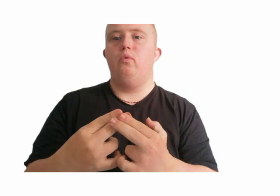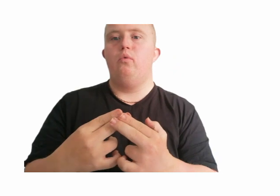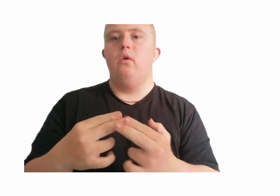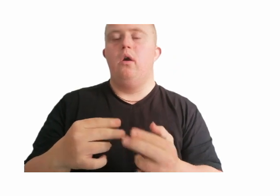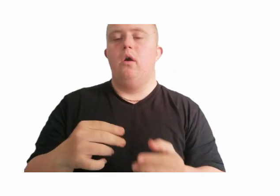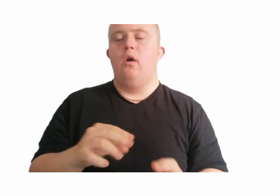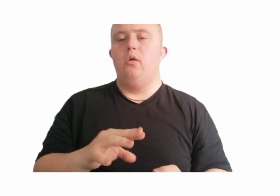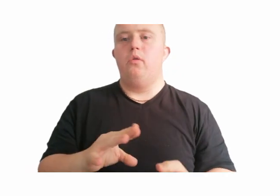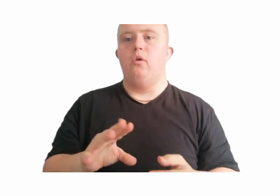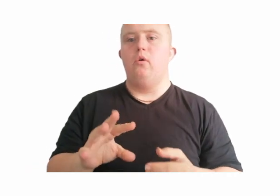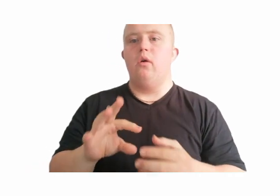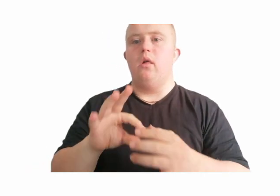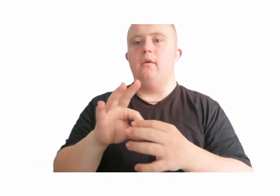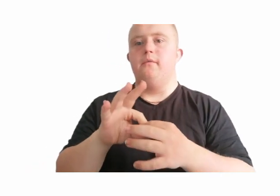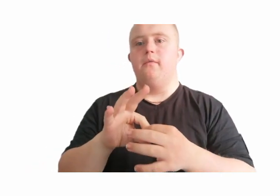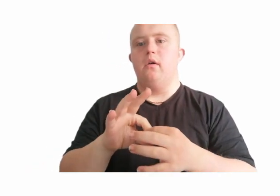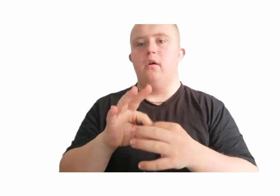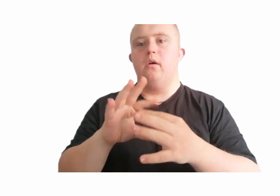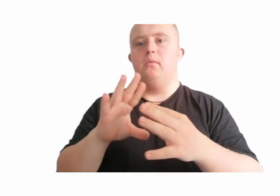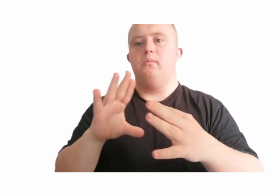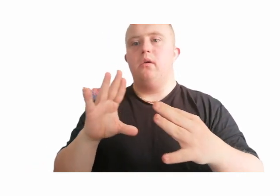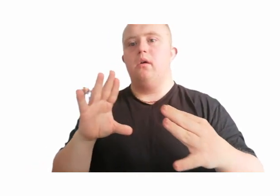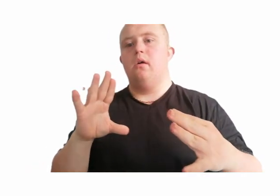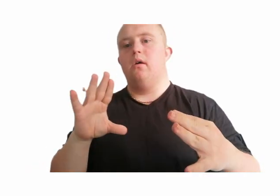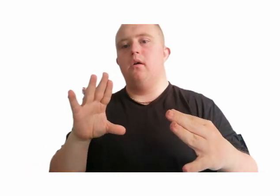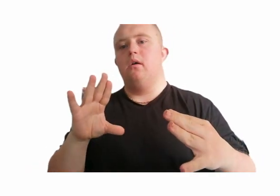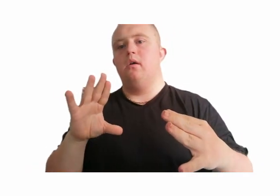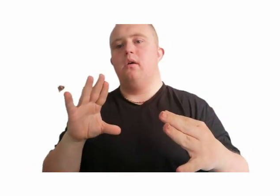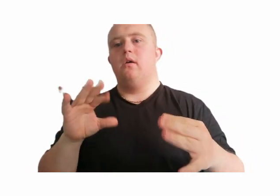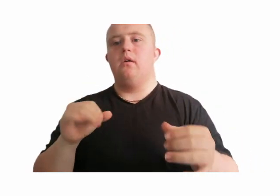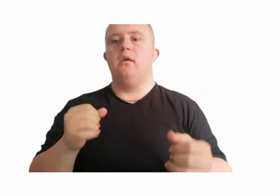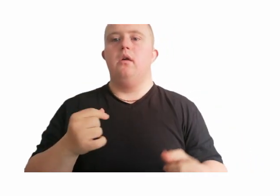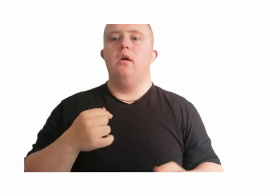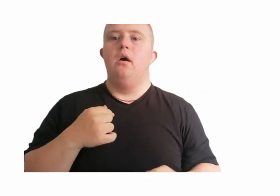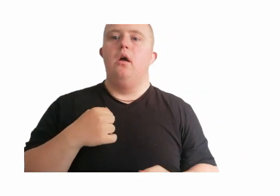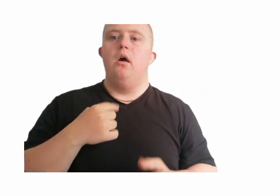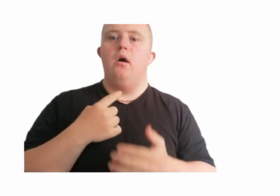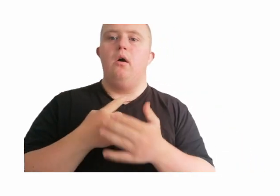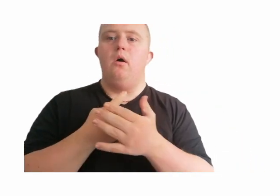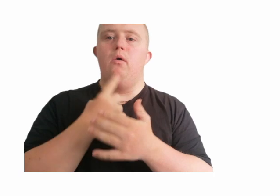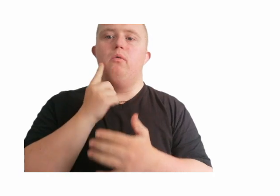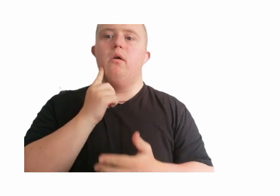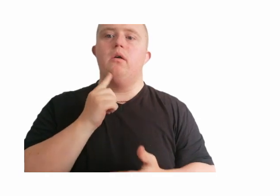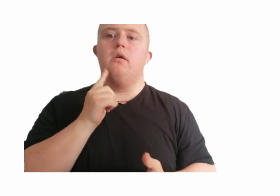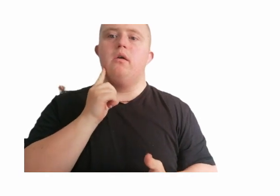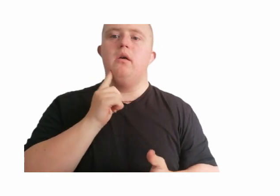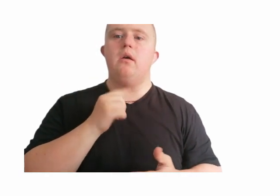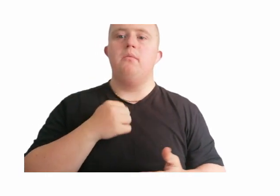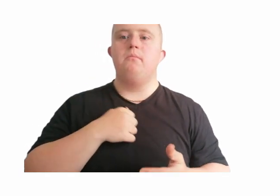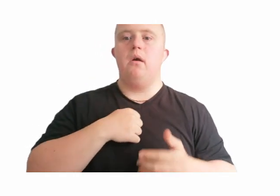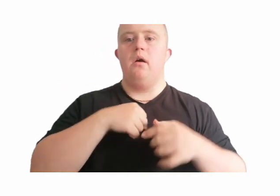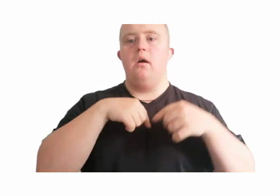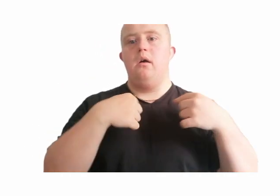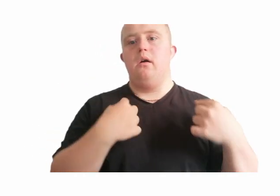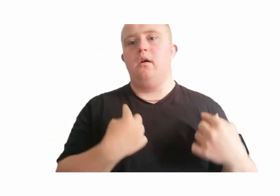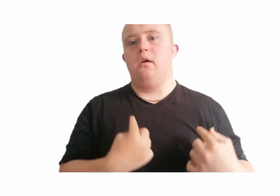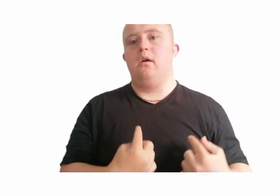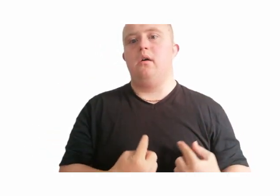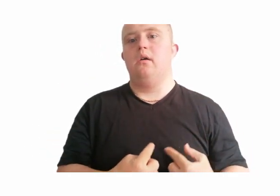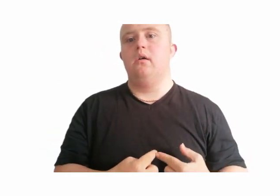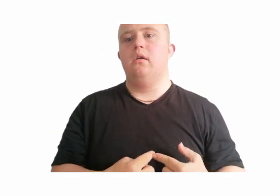Though you're far apart, you're always in my